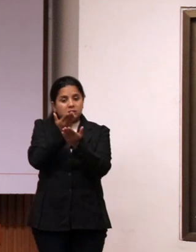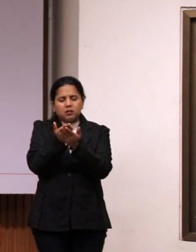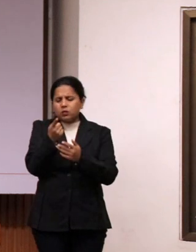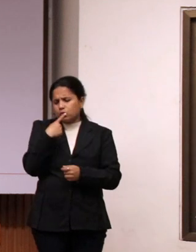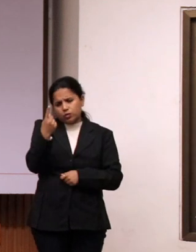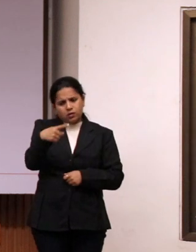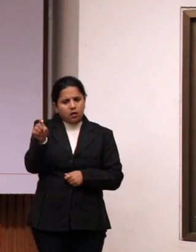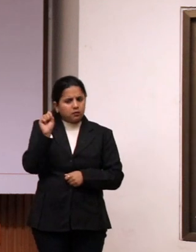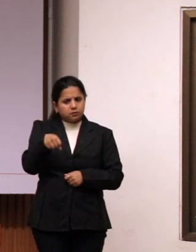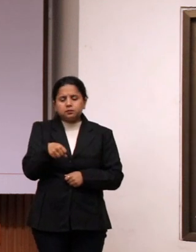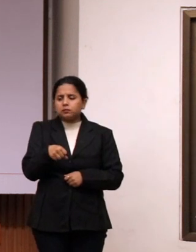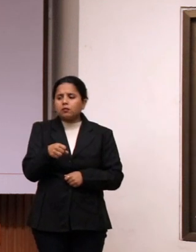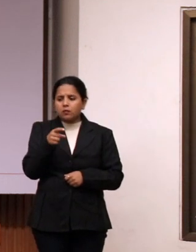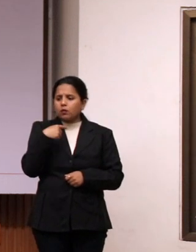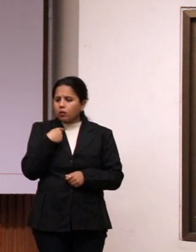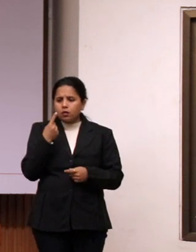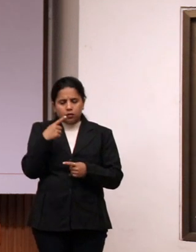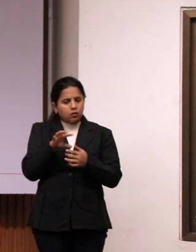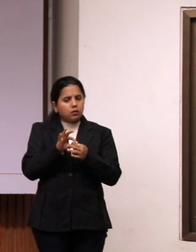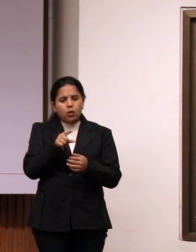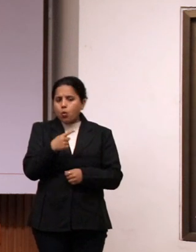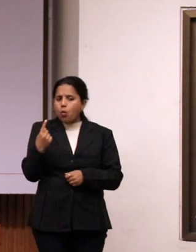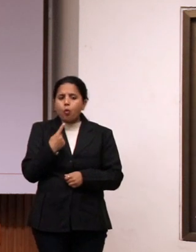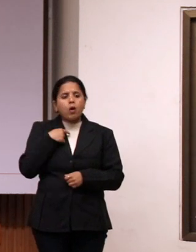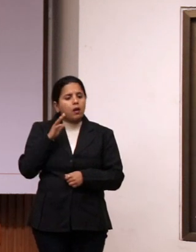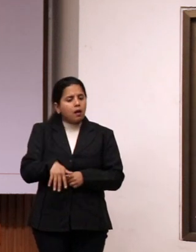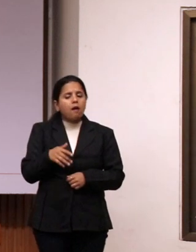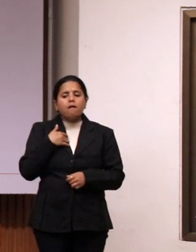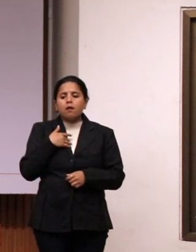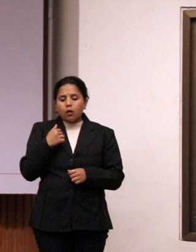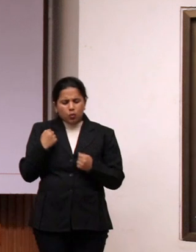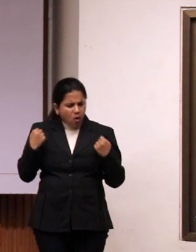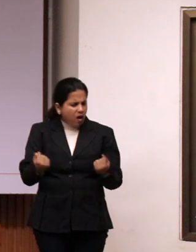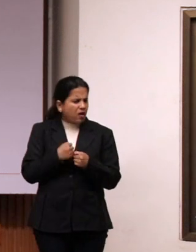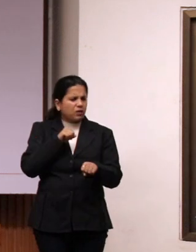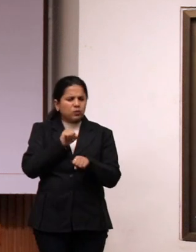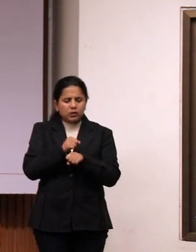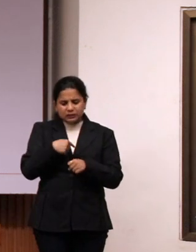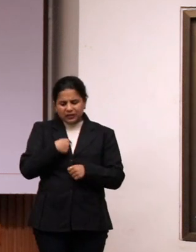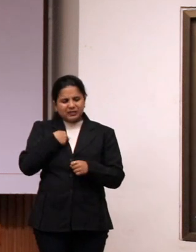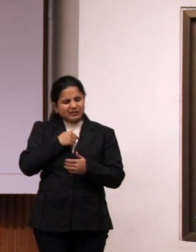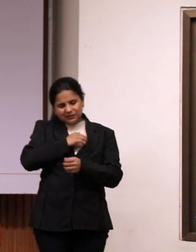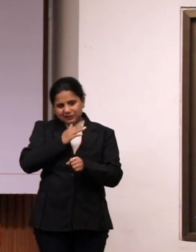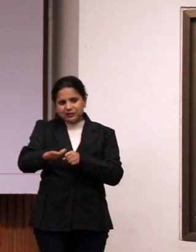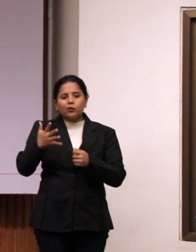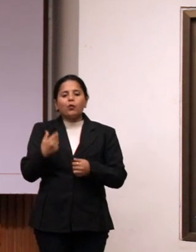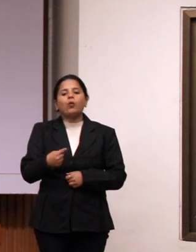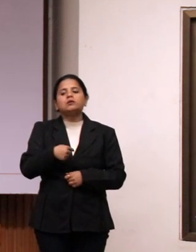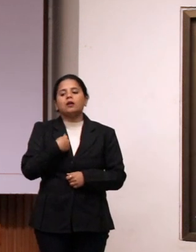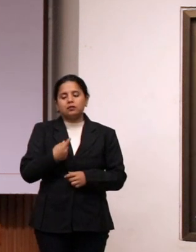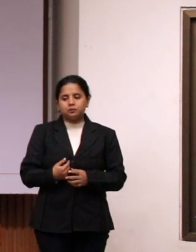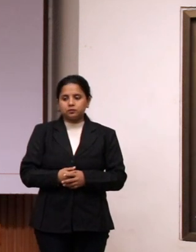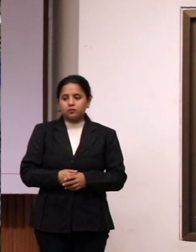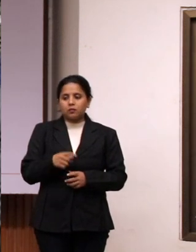right. We are the one. Yeah. We are the only species. We are working hard to kill ourselves.